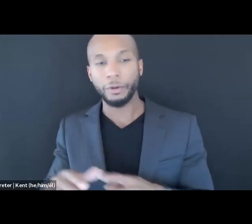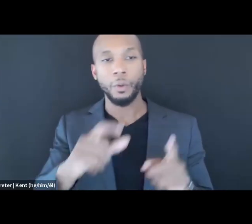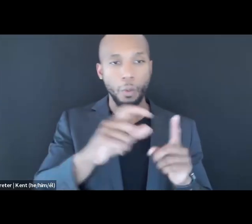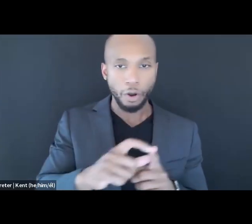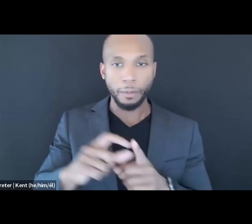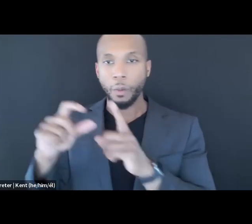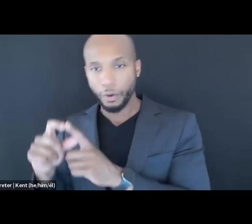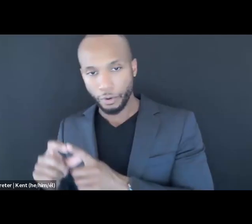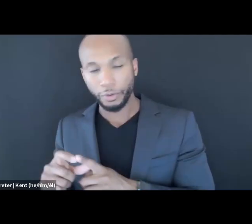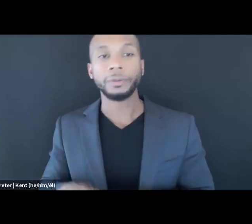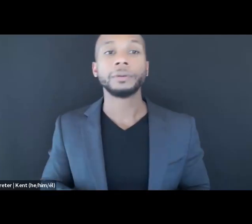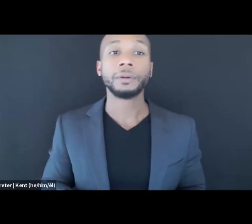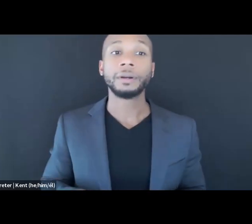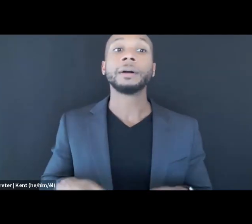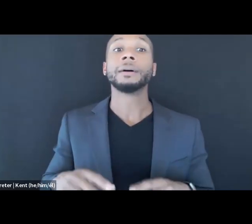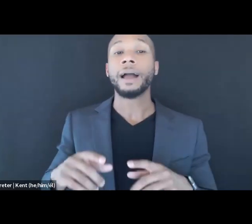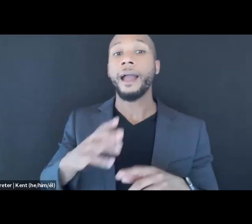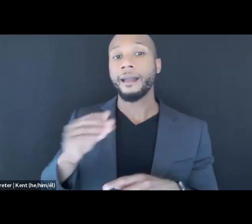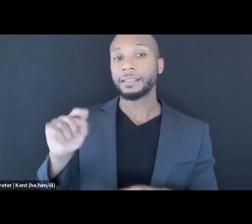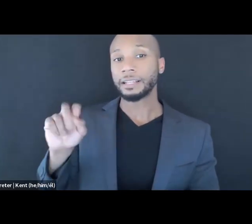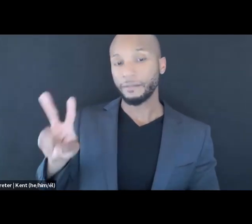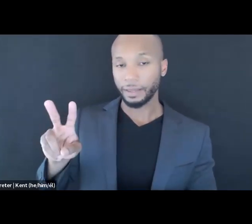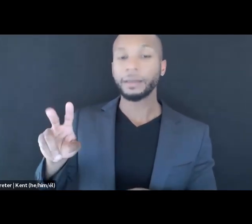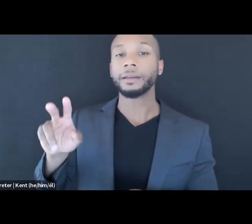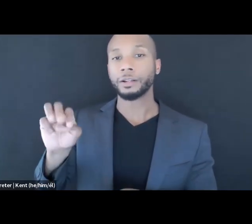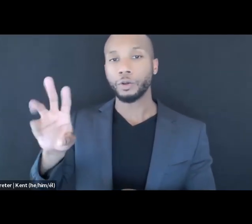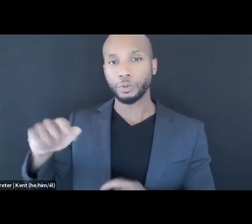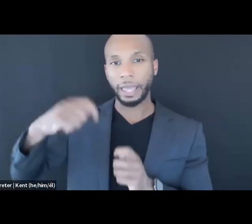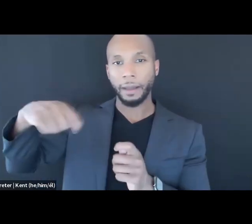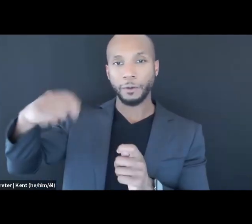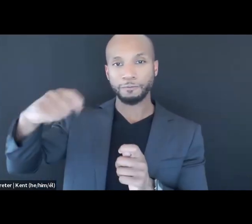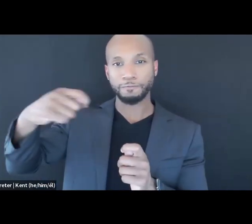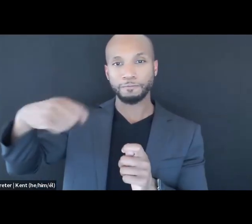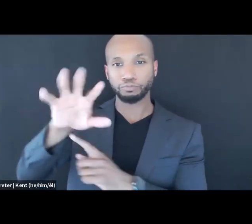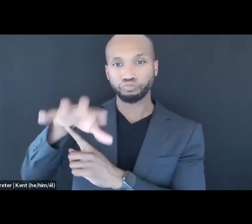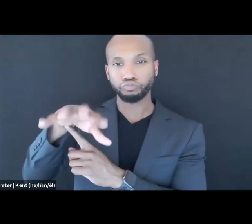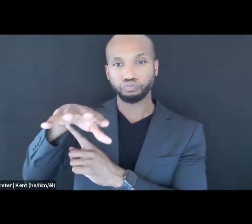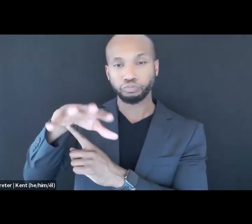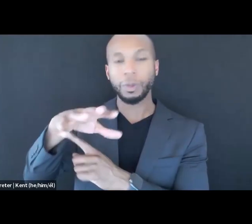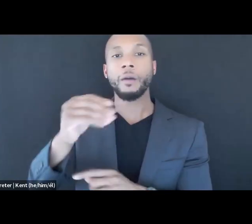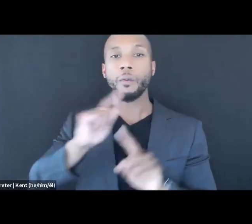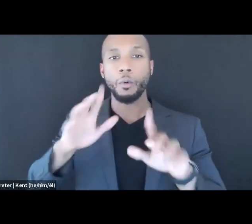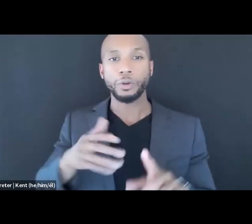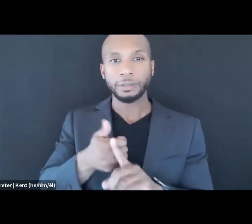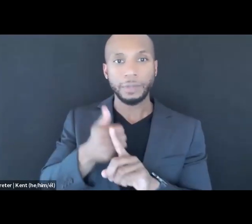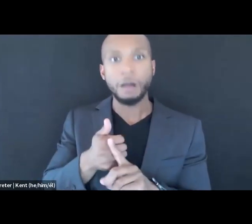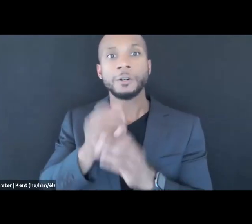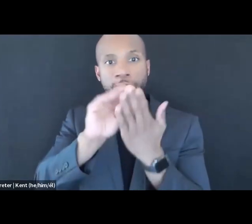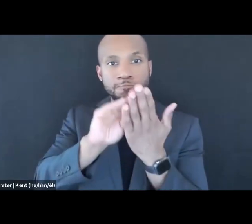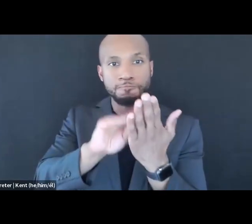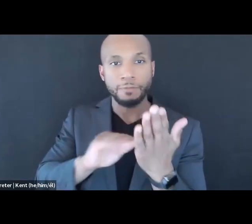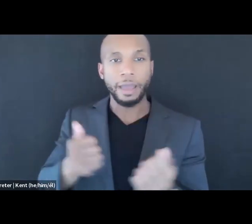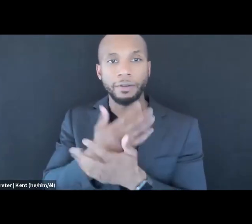word, while the TV news cameras were rolling, and reporters writing down everything I